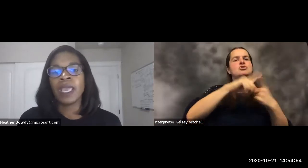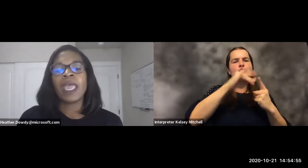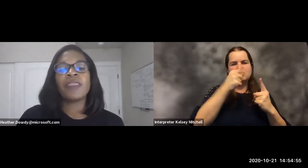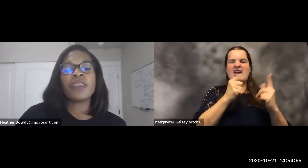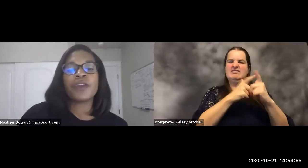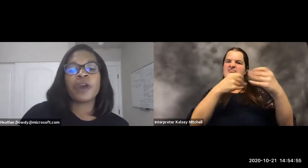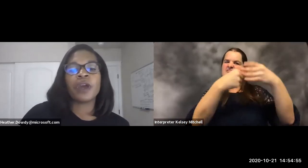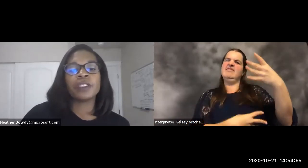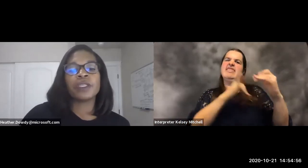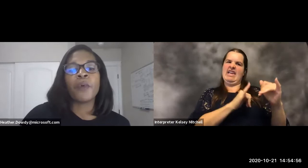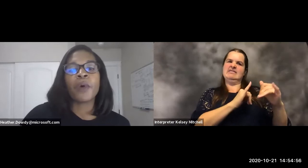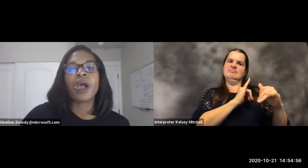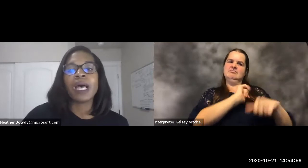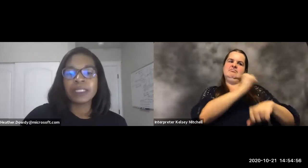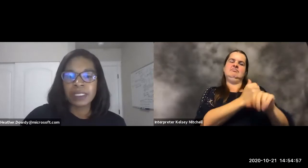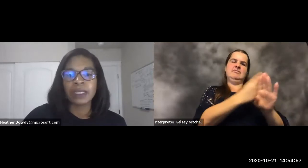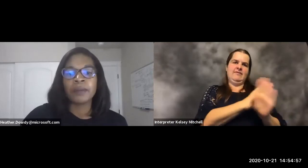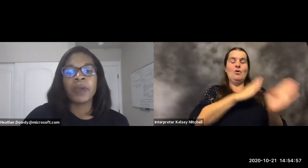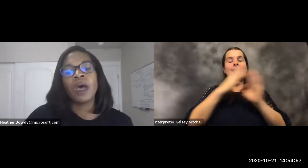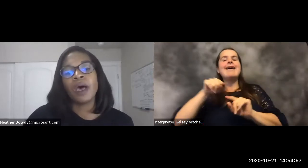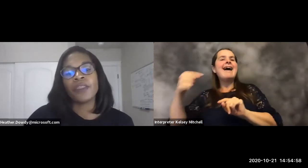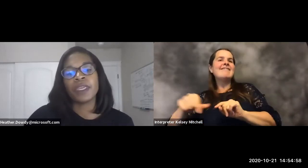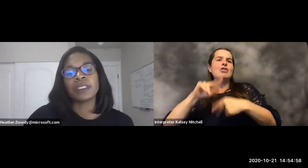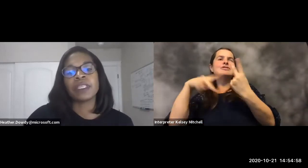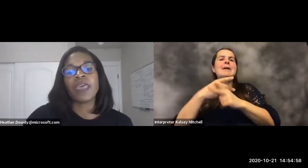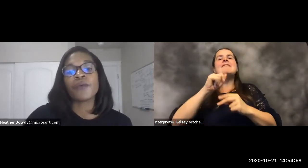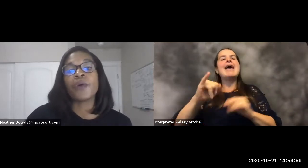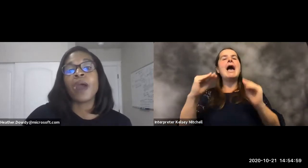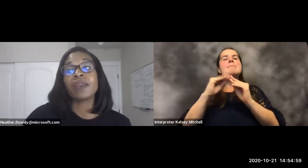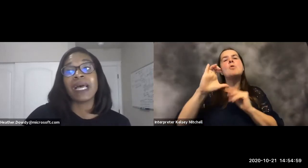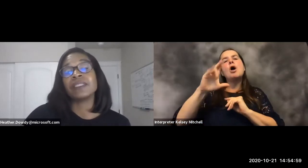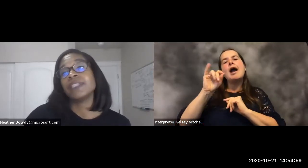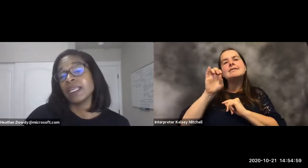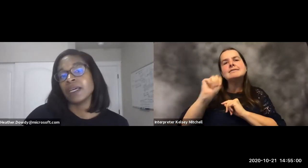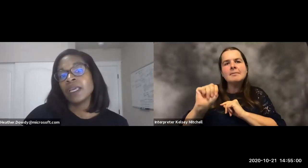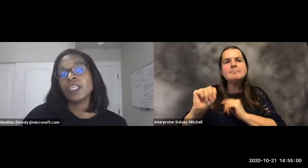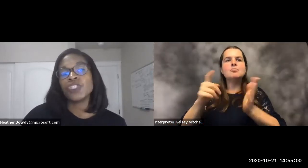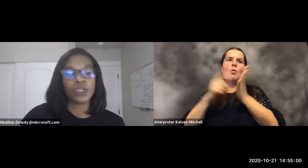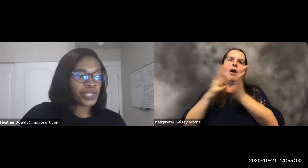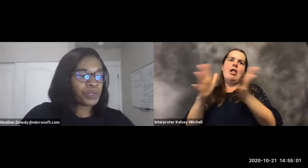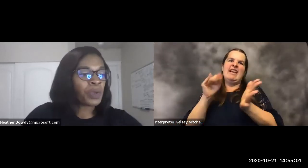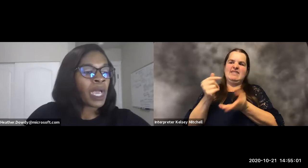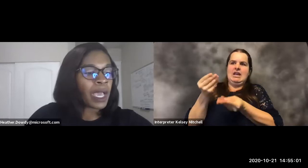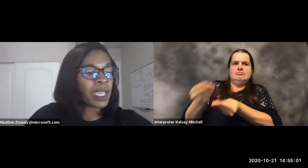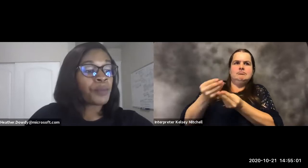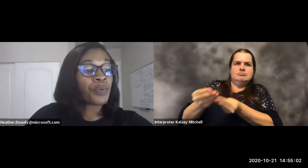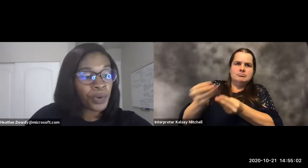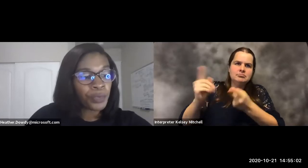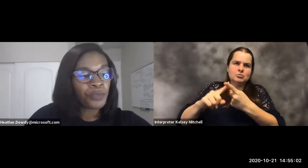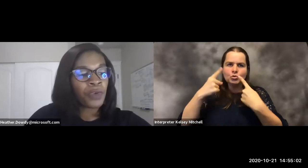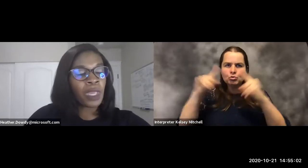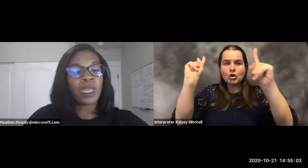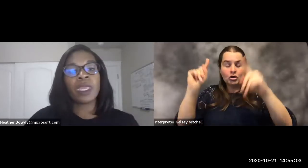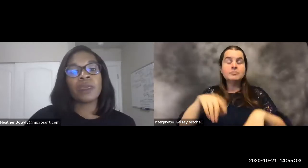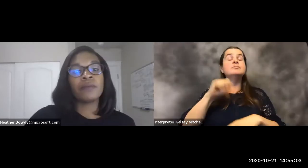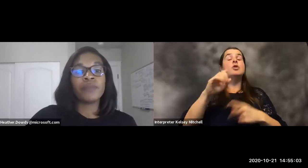things. And then there are some more custom things that require lots of data. And so to